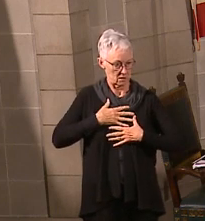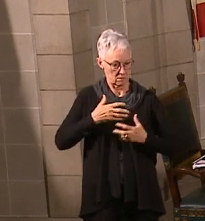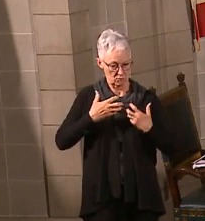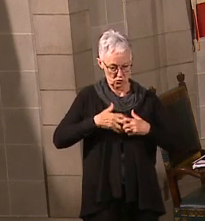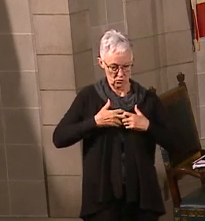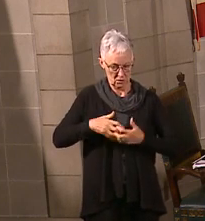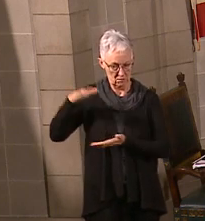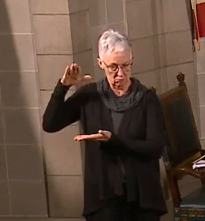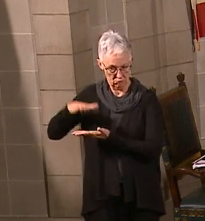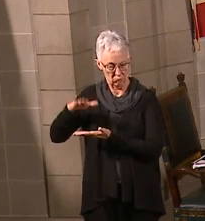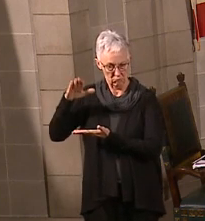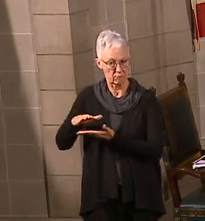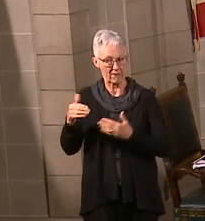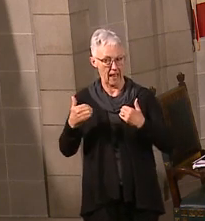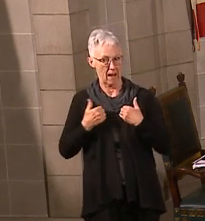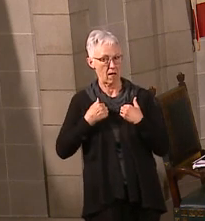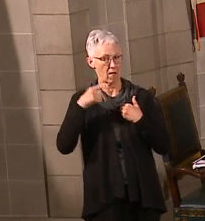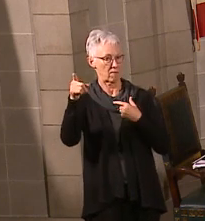plan is working.